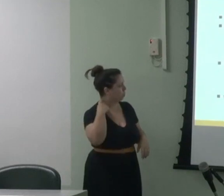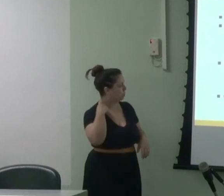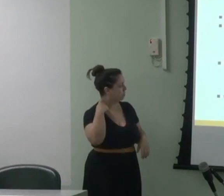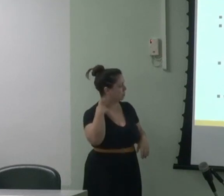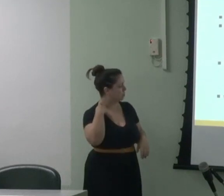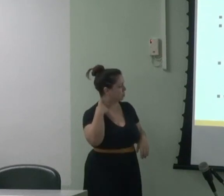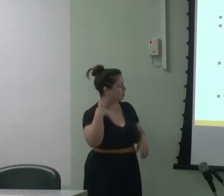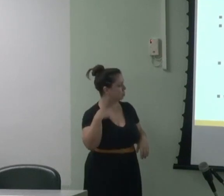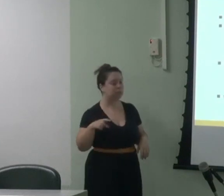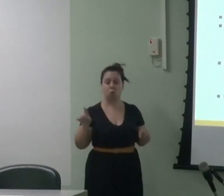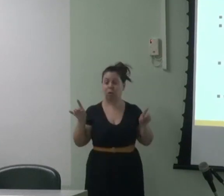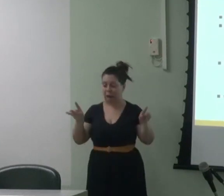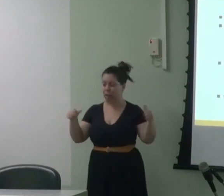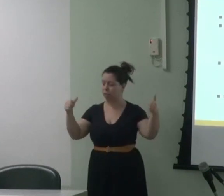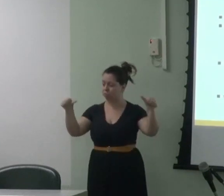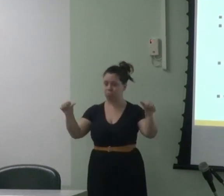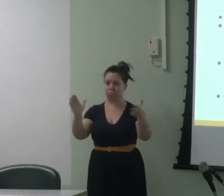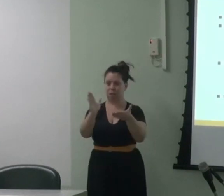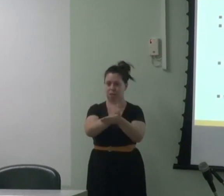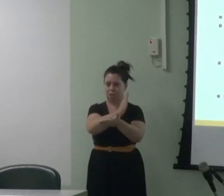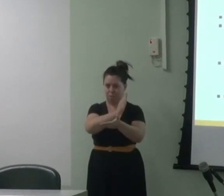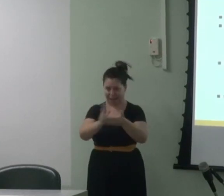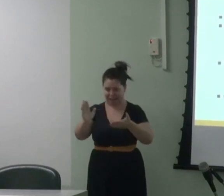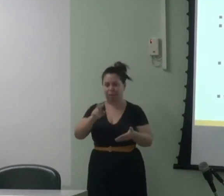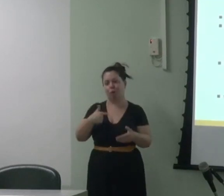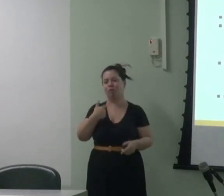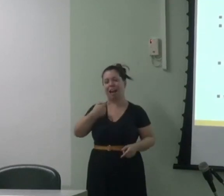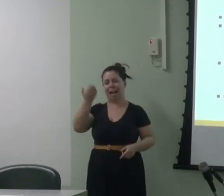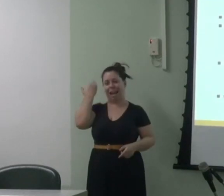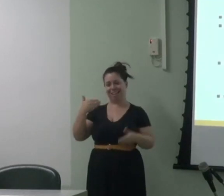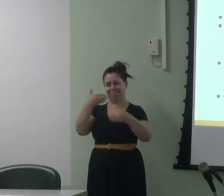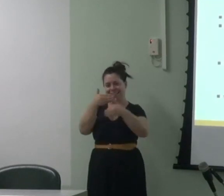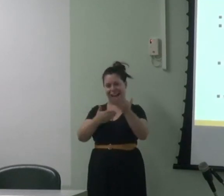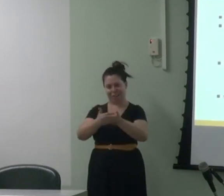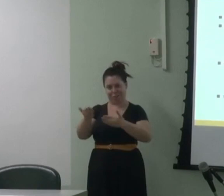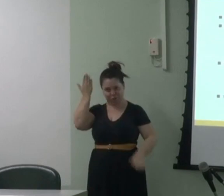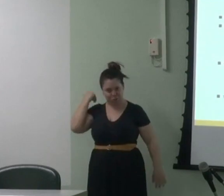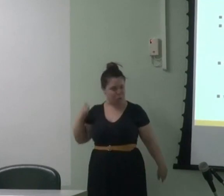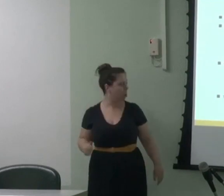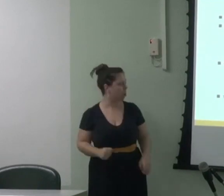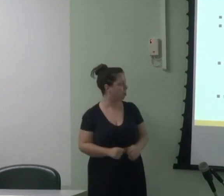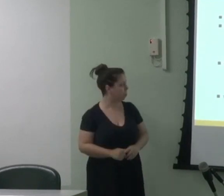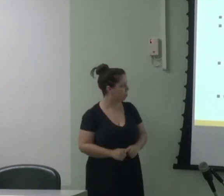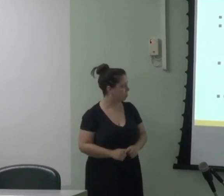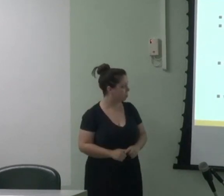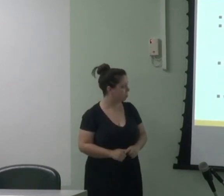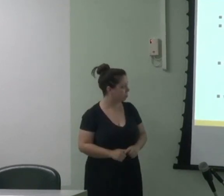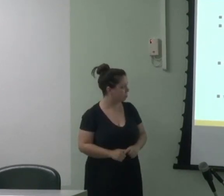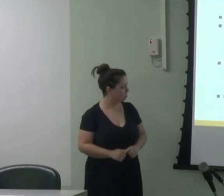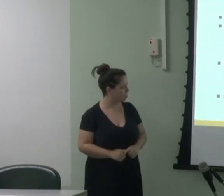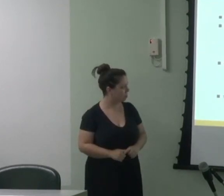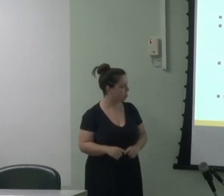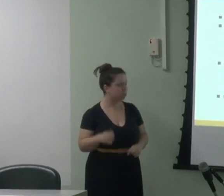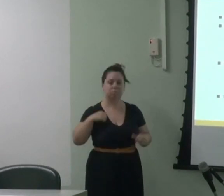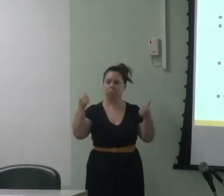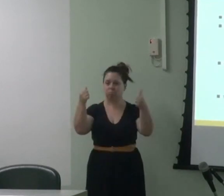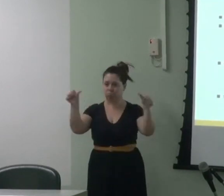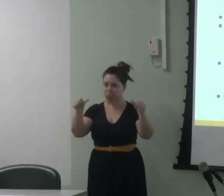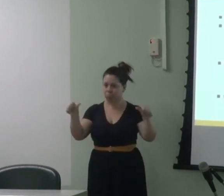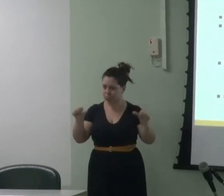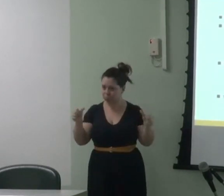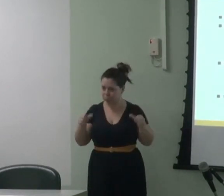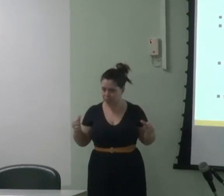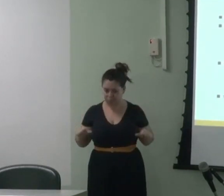lemma, and in the inflected form, the inflectional ending is delimited, and there is explicitly said